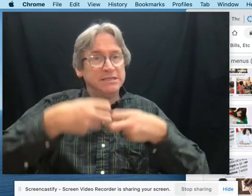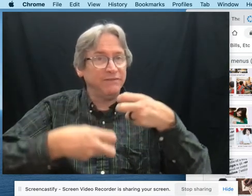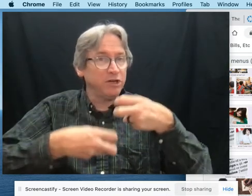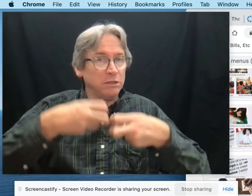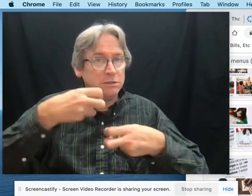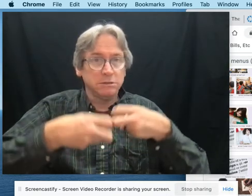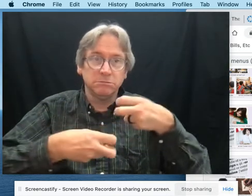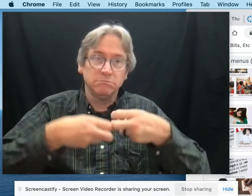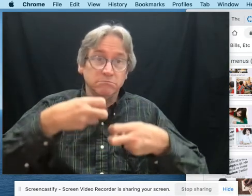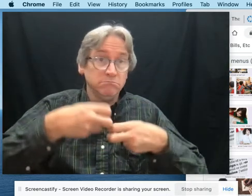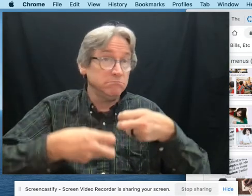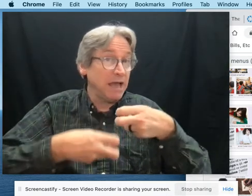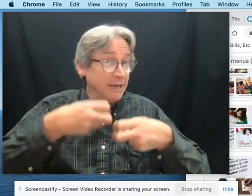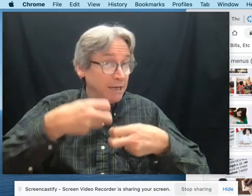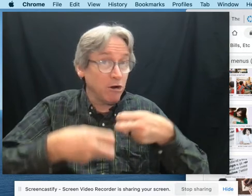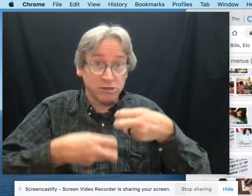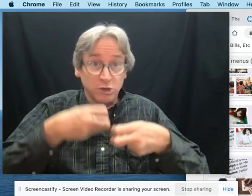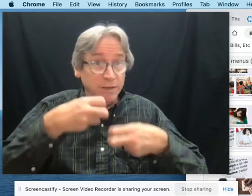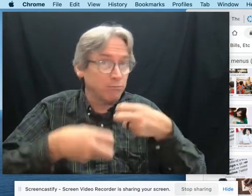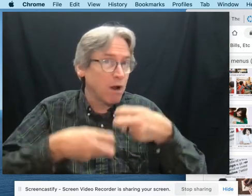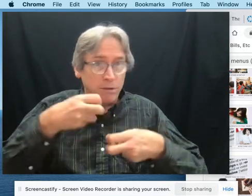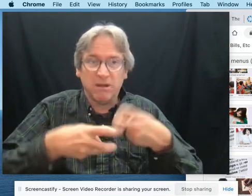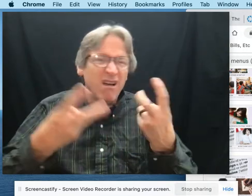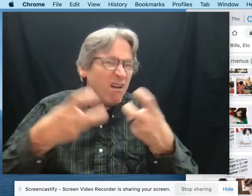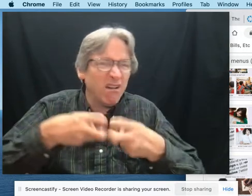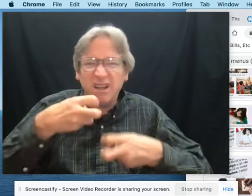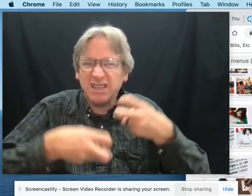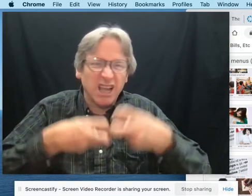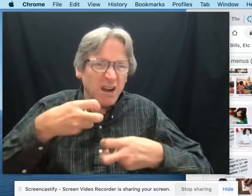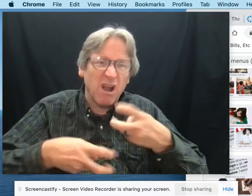means difficult, and it can also mean problem.